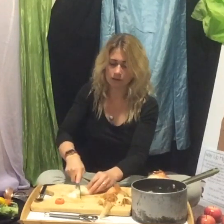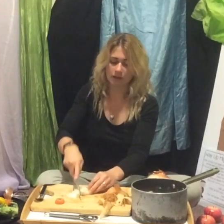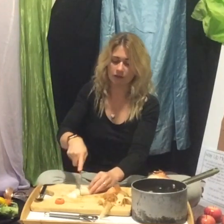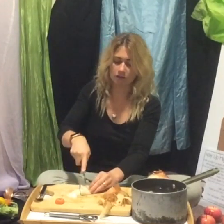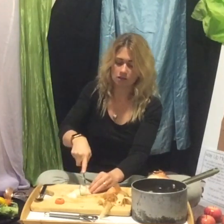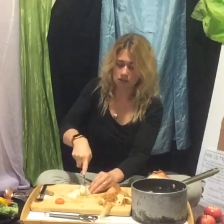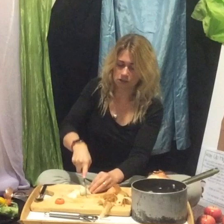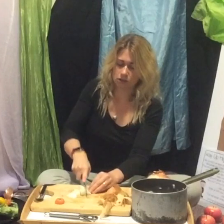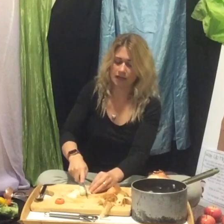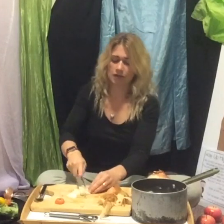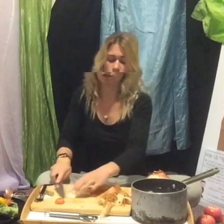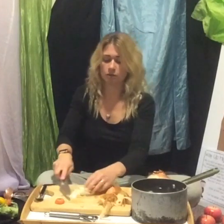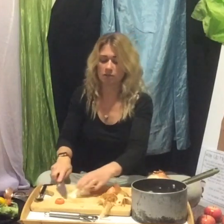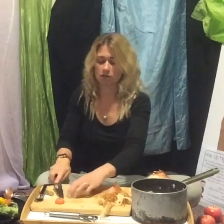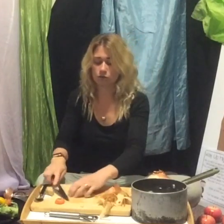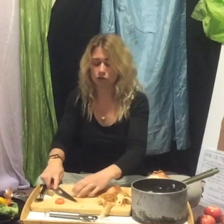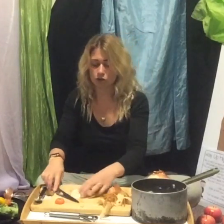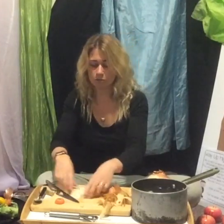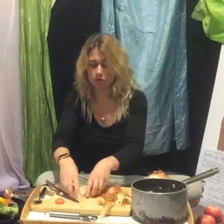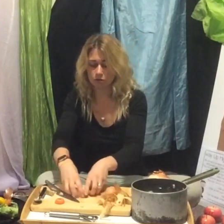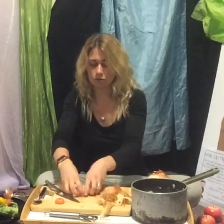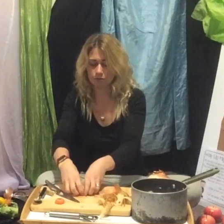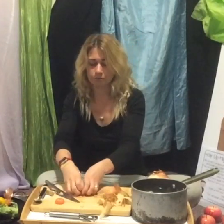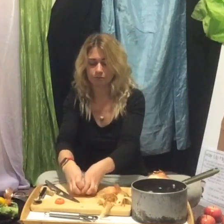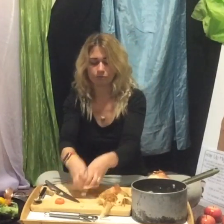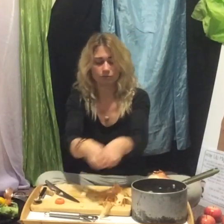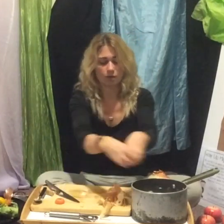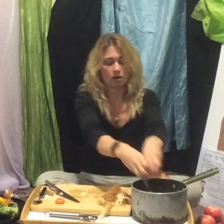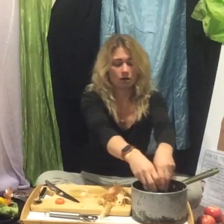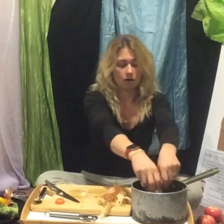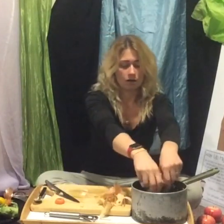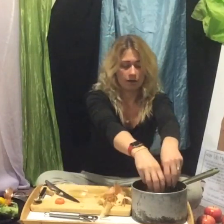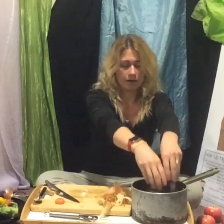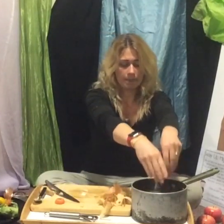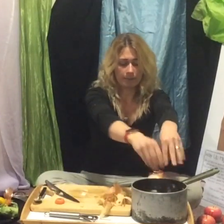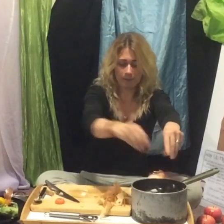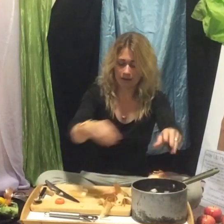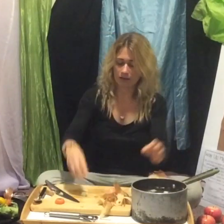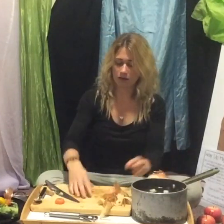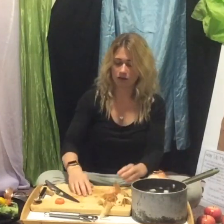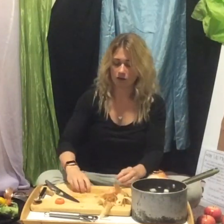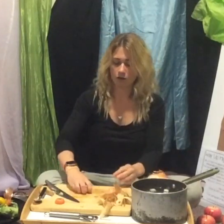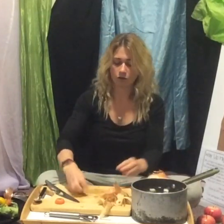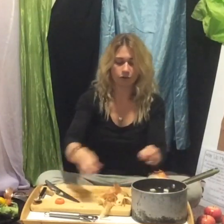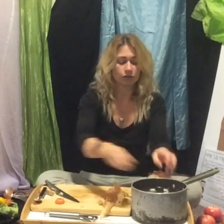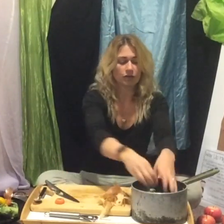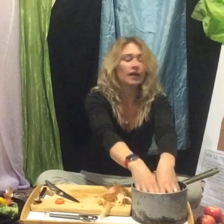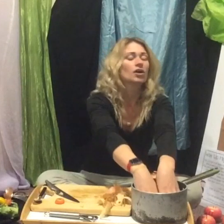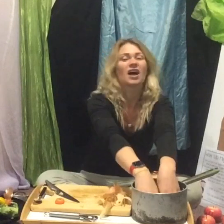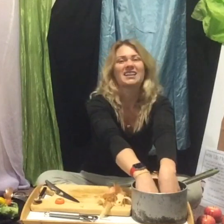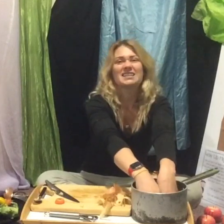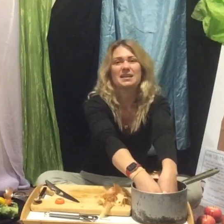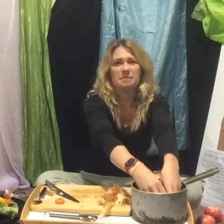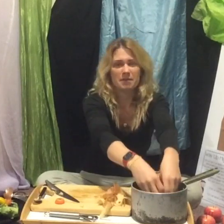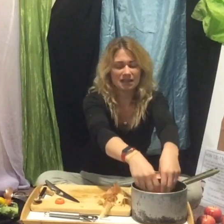Okay, so again you can mix with your spoon in the pan, or you can get your hands in and mix